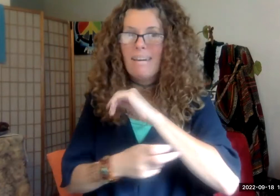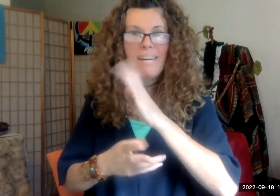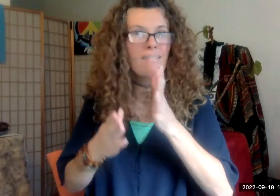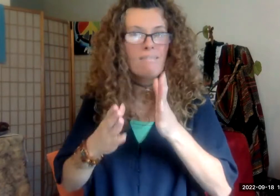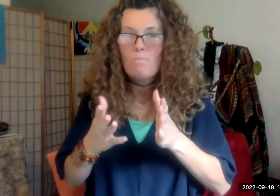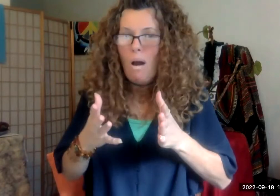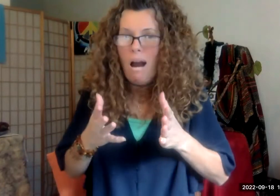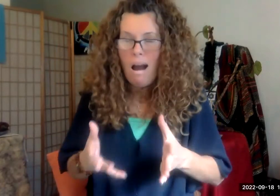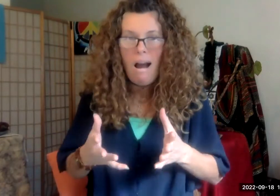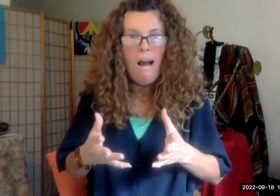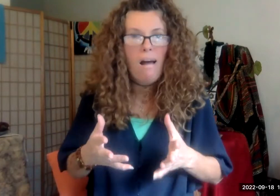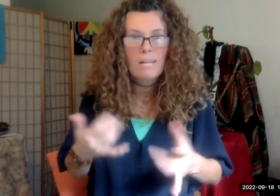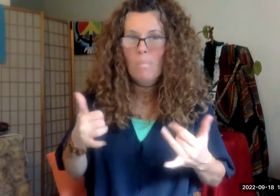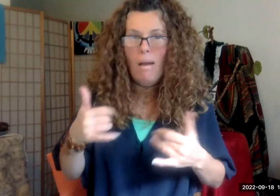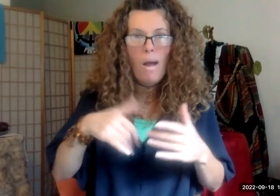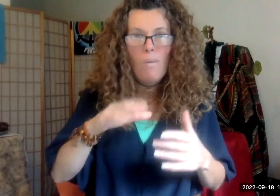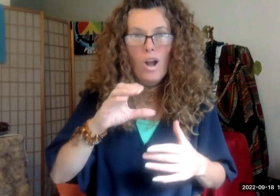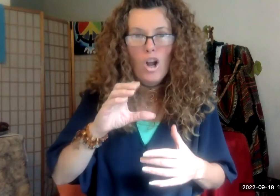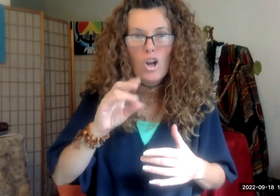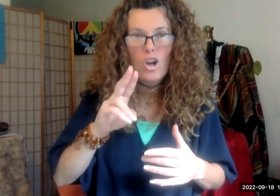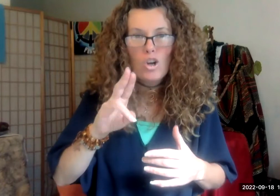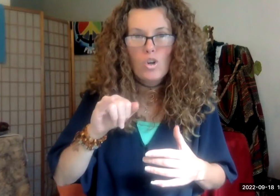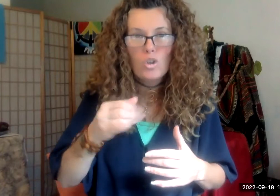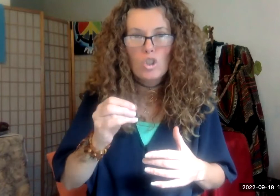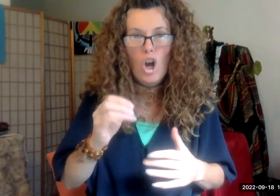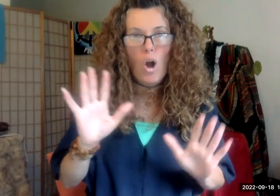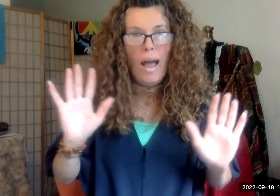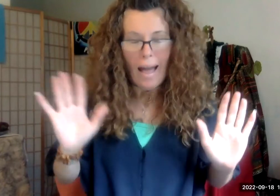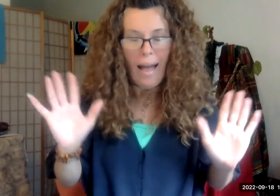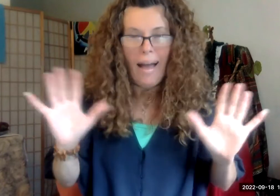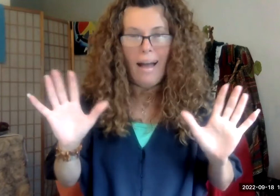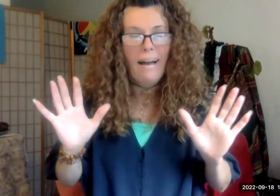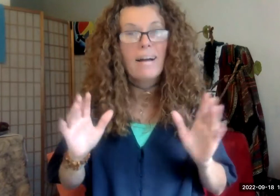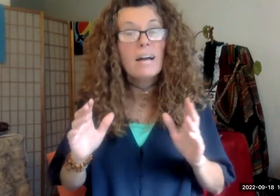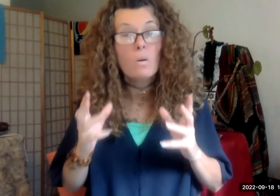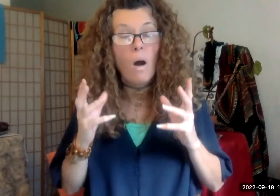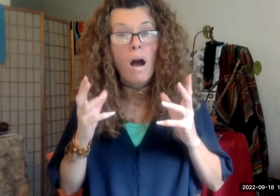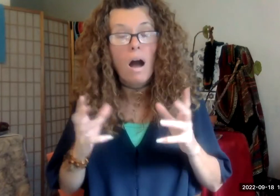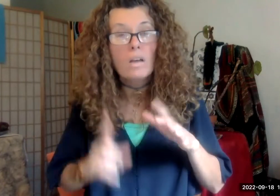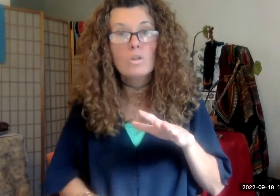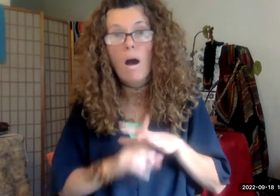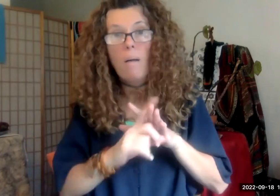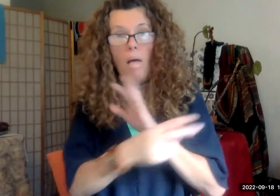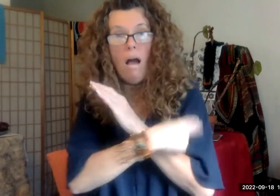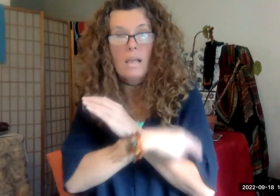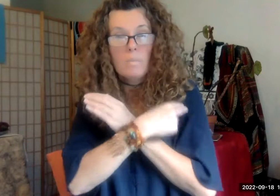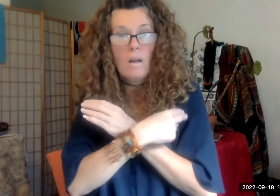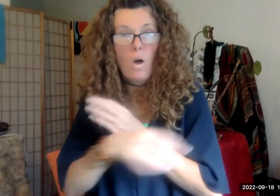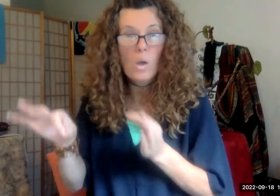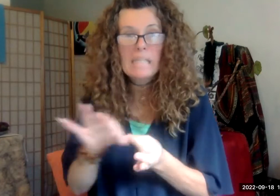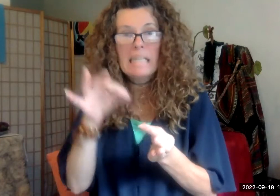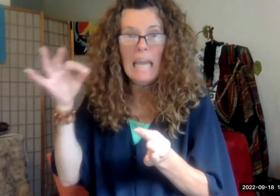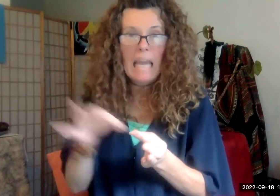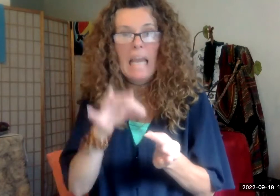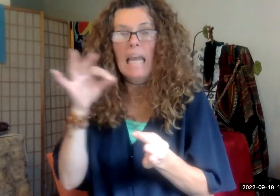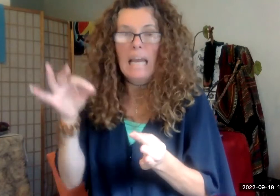with, Cujo. I got Cujo on my leg. Nobody wants that. You don't want to show up in a hospital and need stitches. It doesn't make